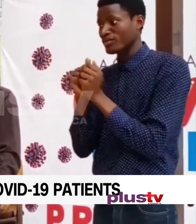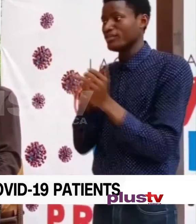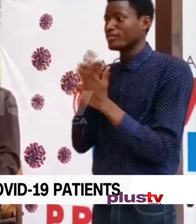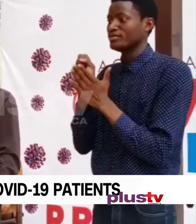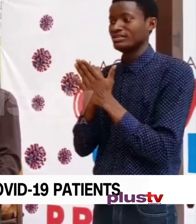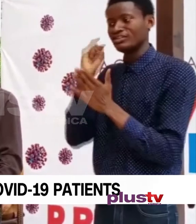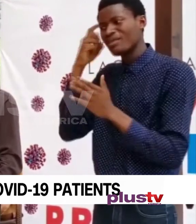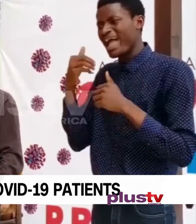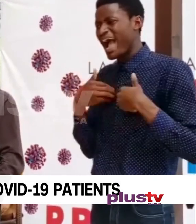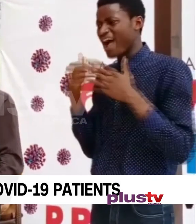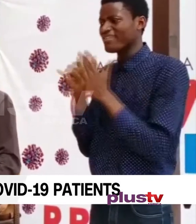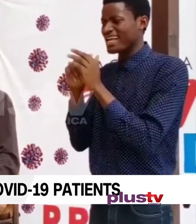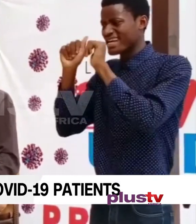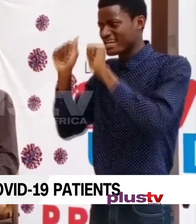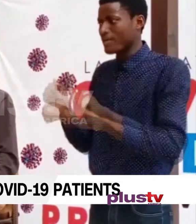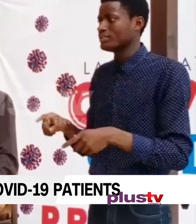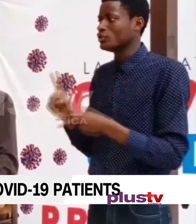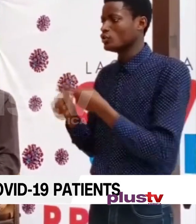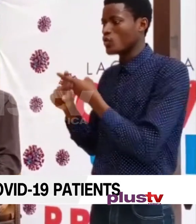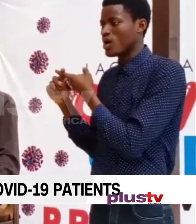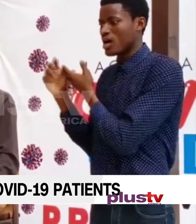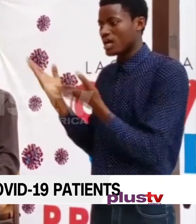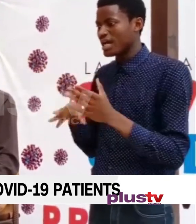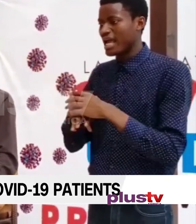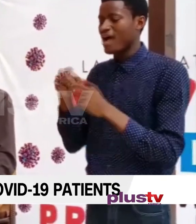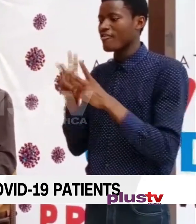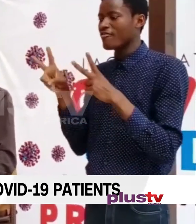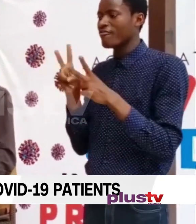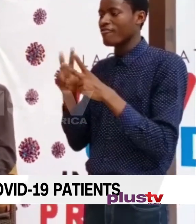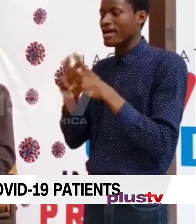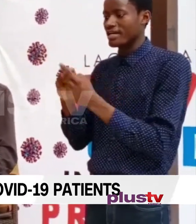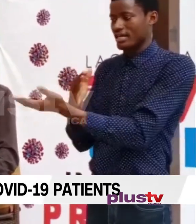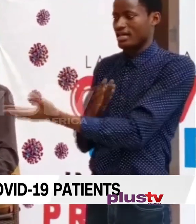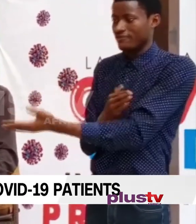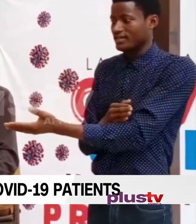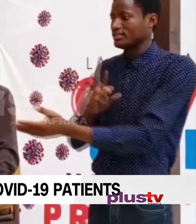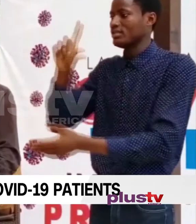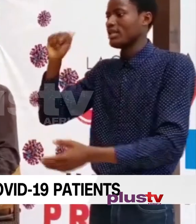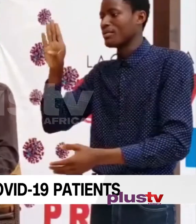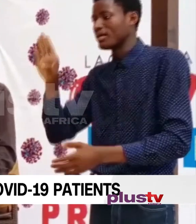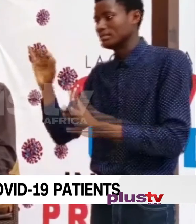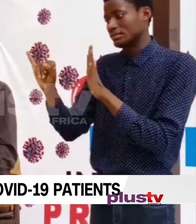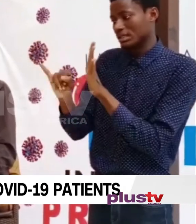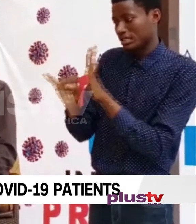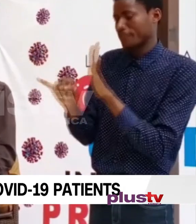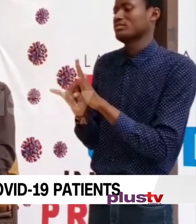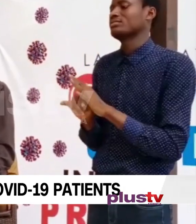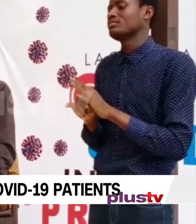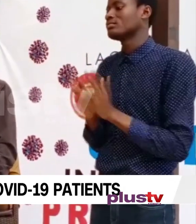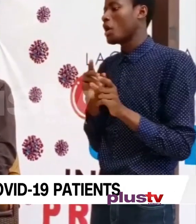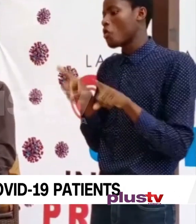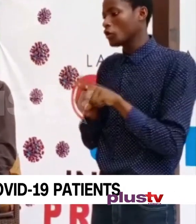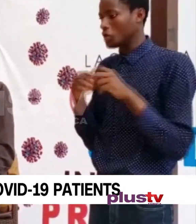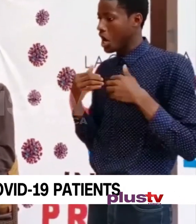capacity to carry out very advanced laboratory diagnosis, and also has one of the